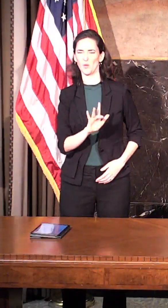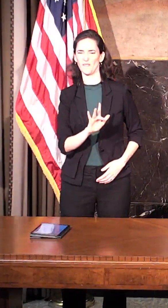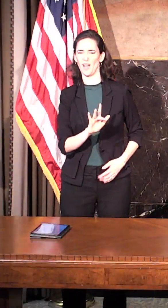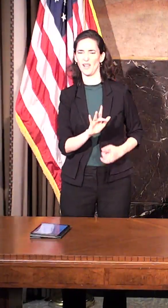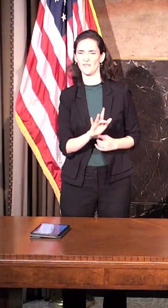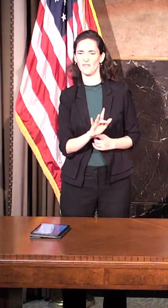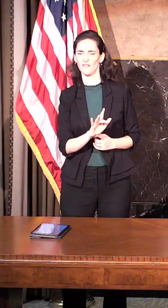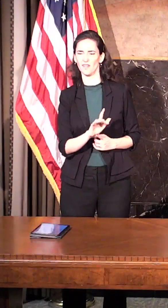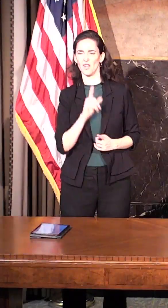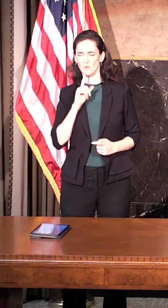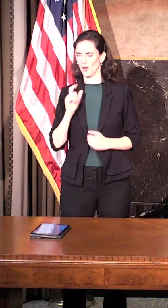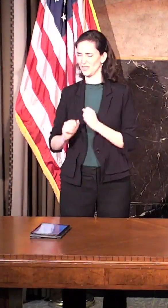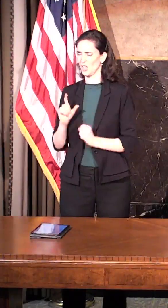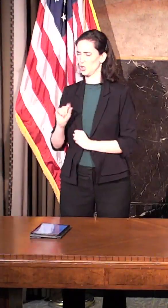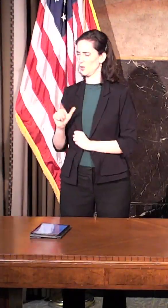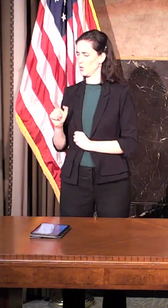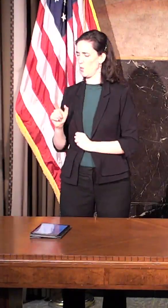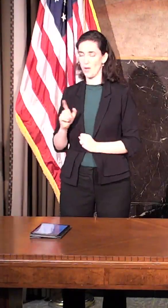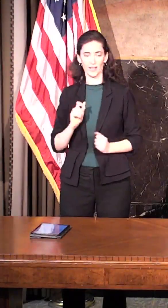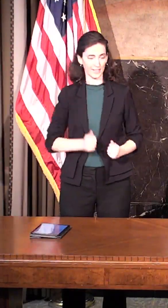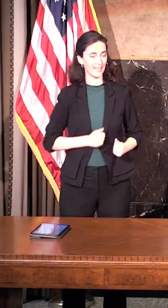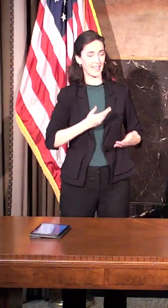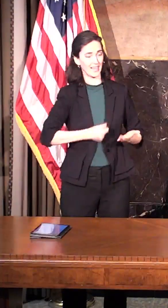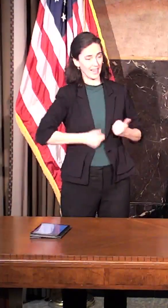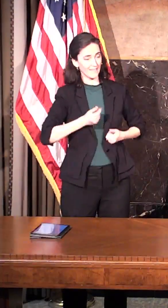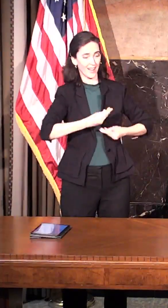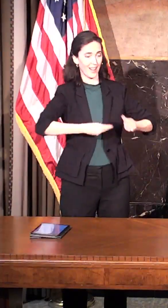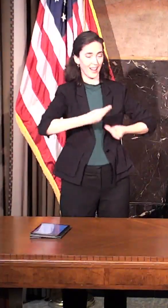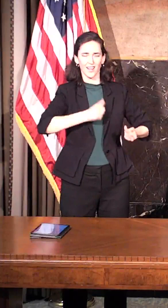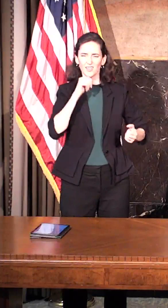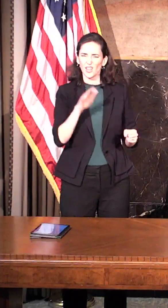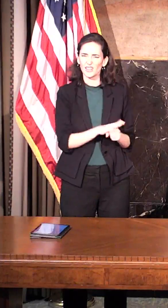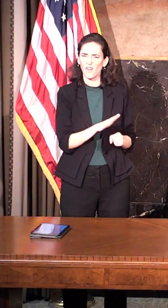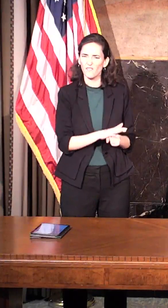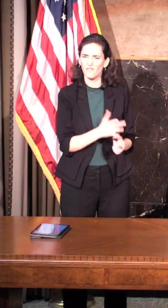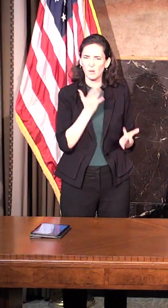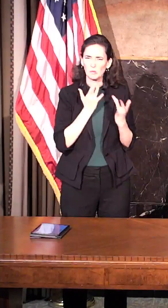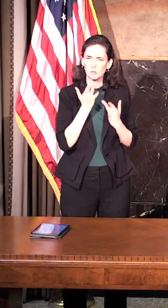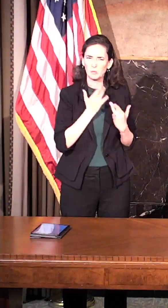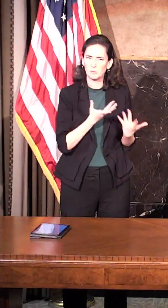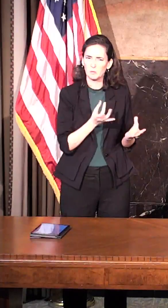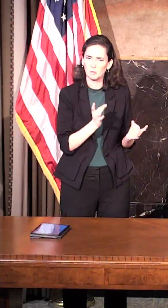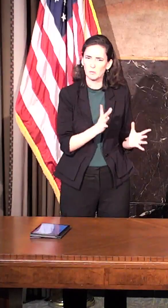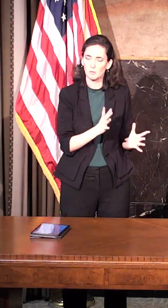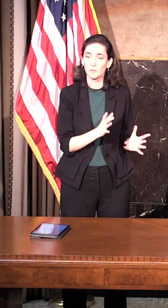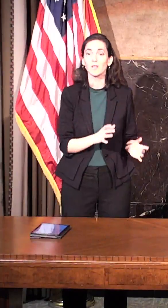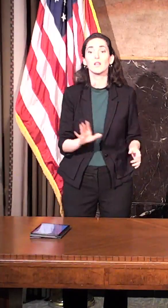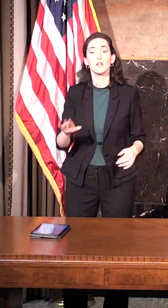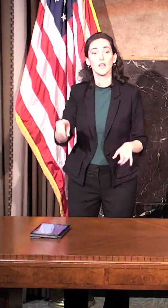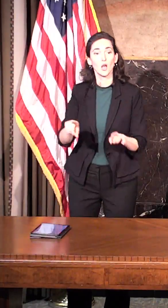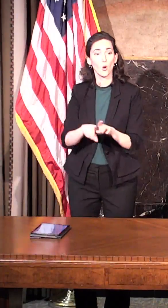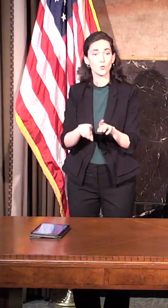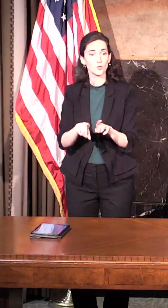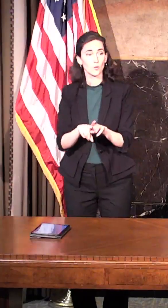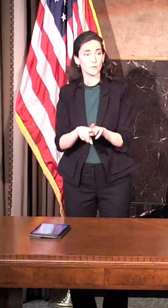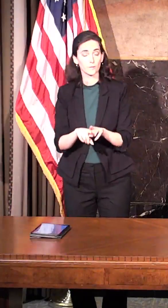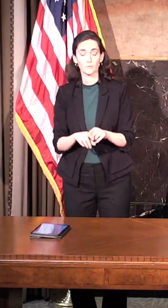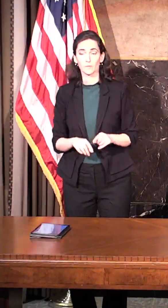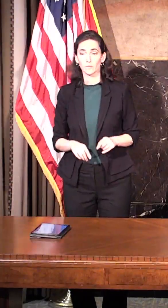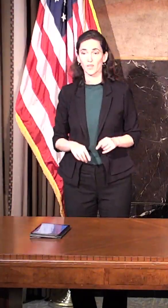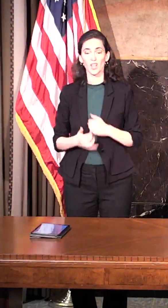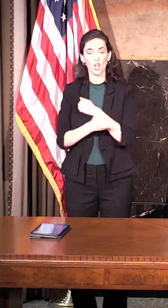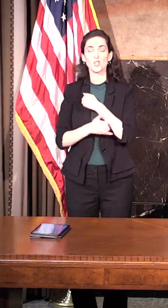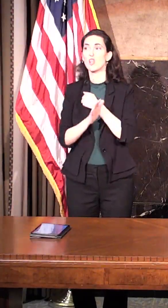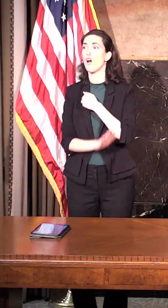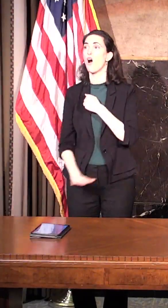simply is insufficient. And on top of this, studies have shown that we have the second highest percentage of workers in the